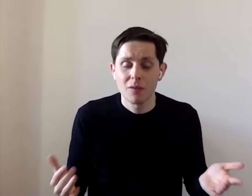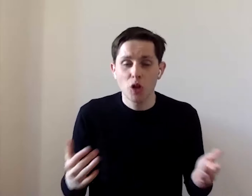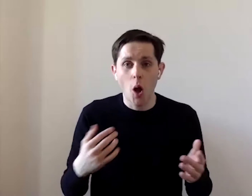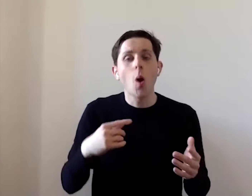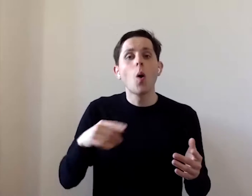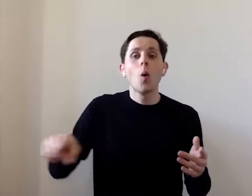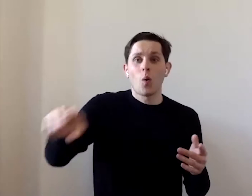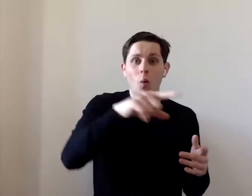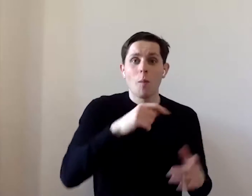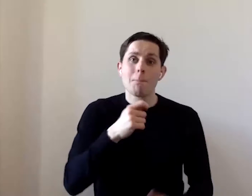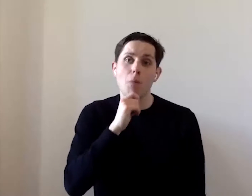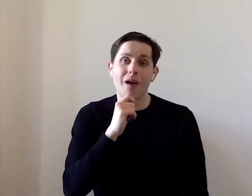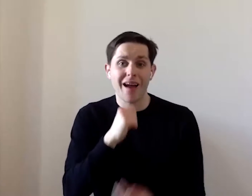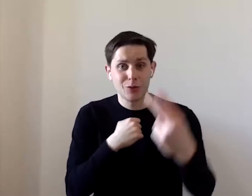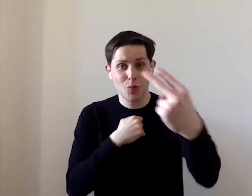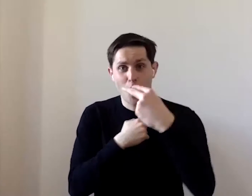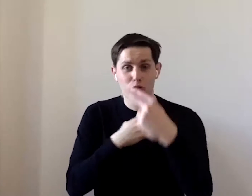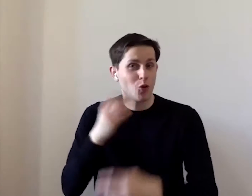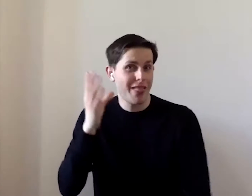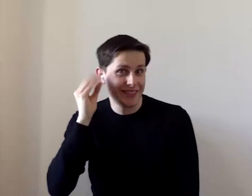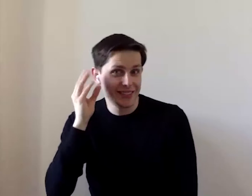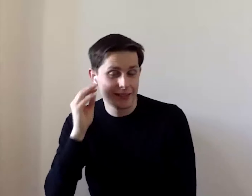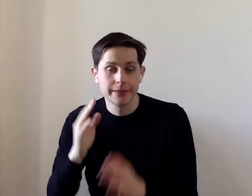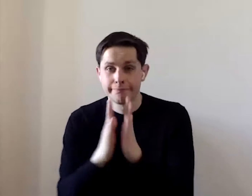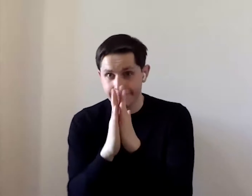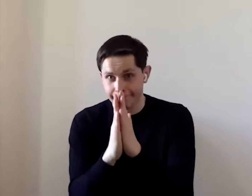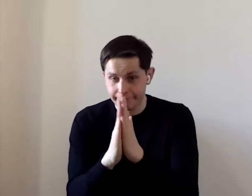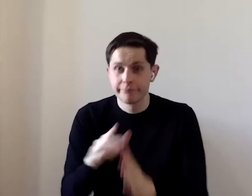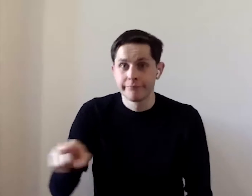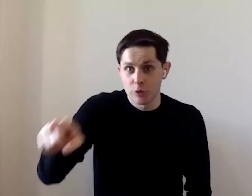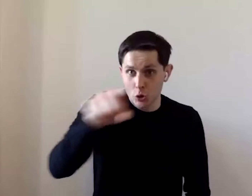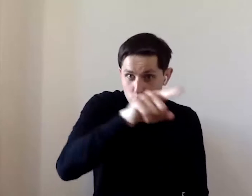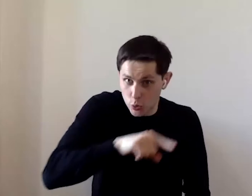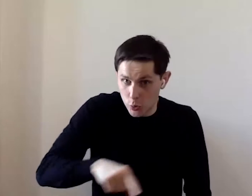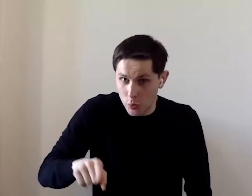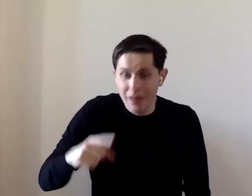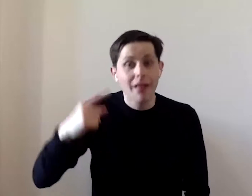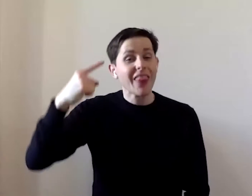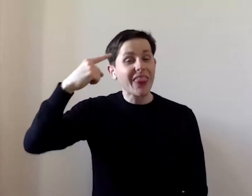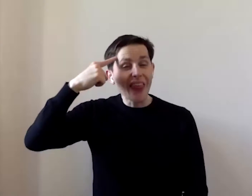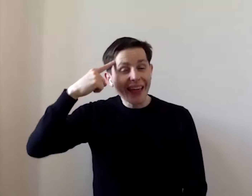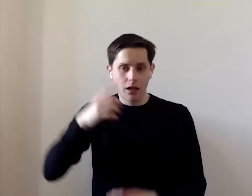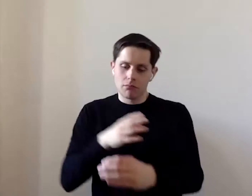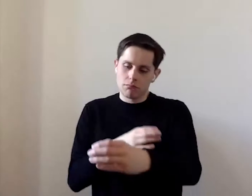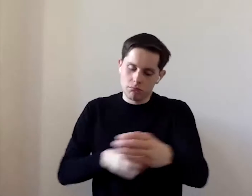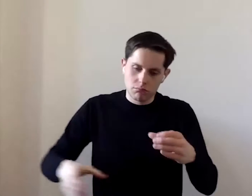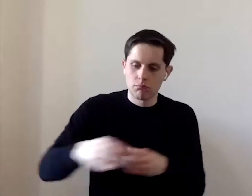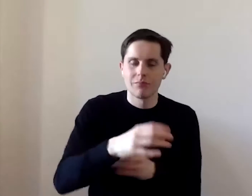it. And so to anyone that's listening to this, all I ask as a starting point, if you want to